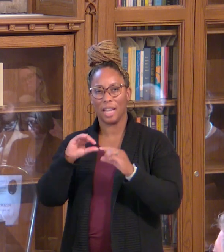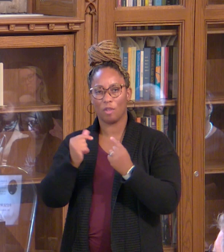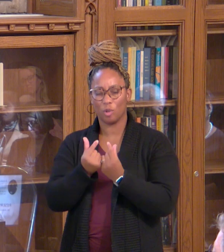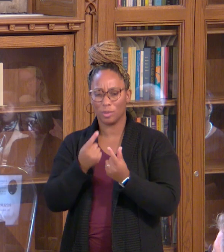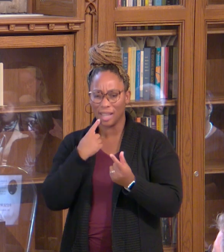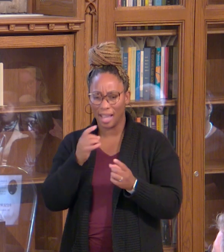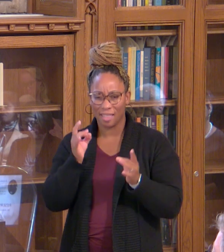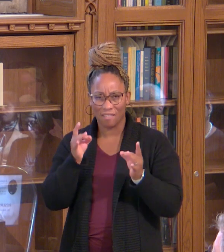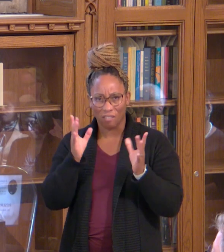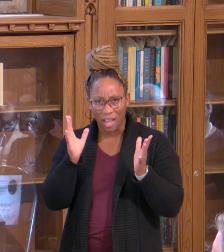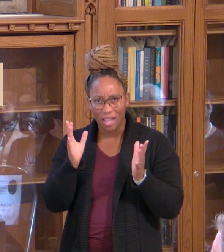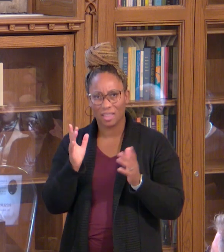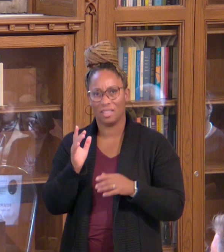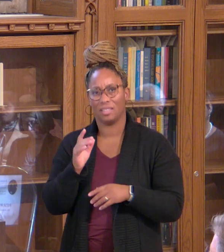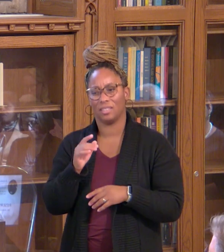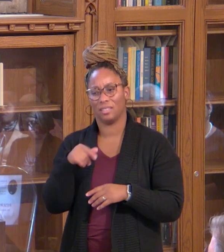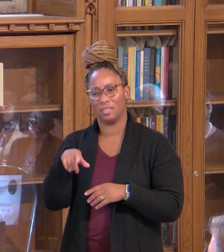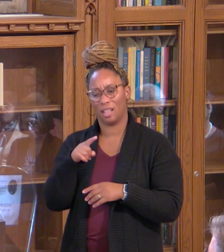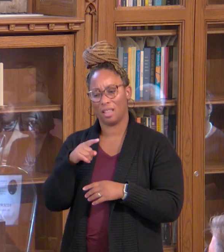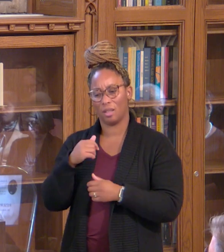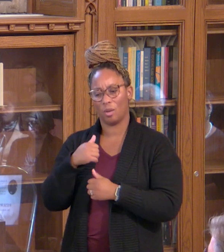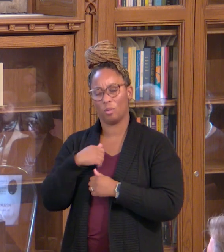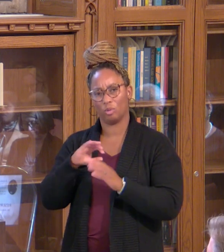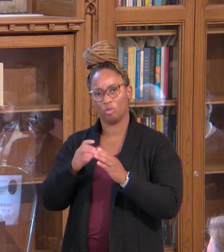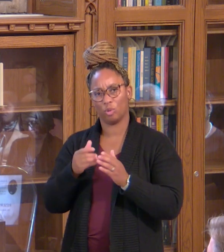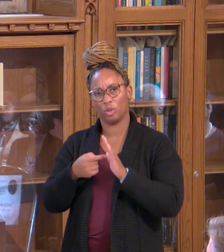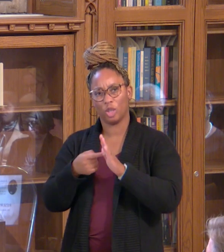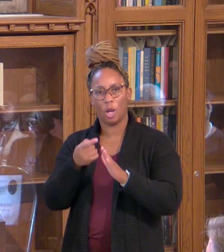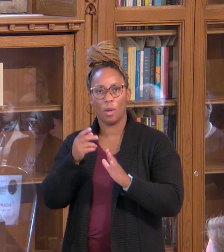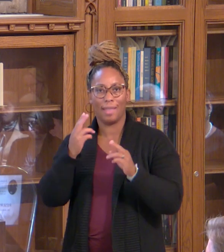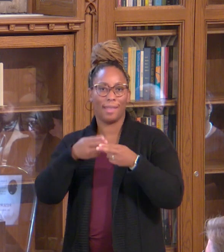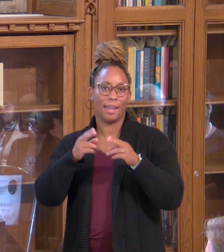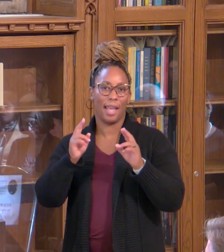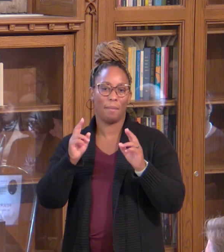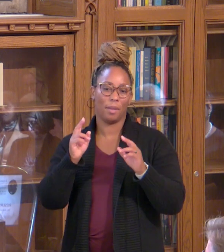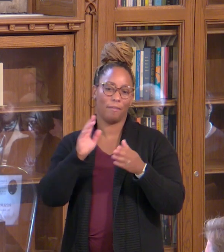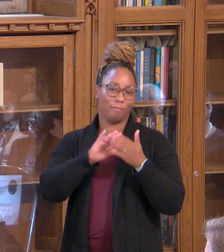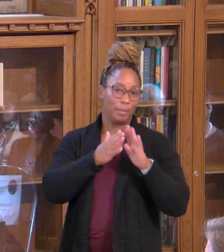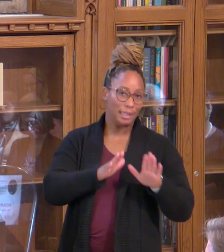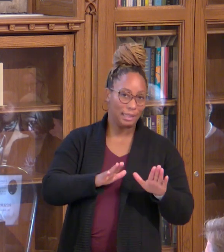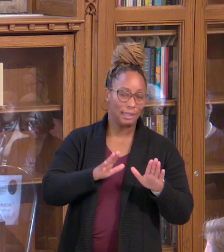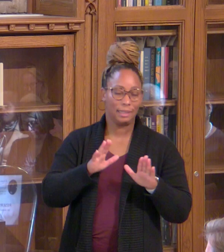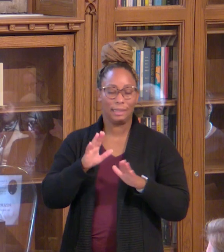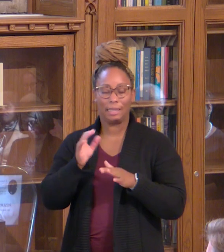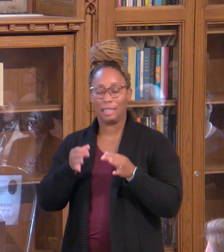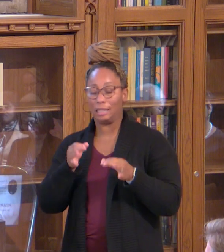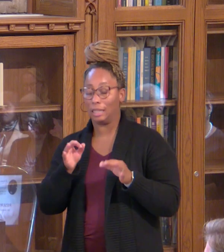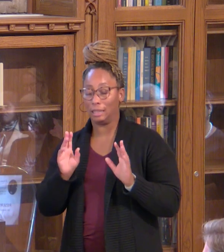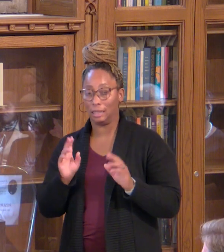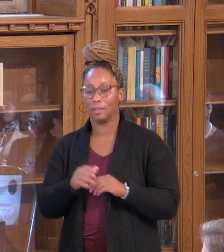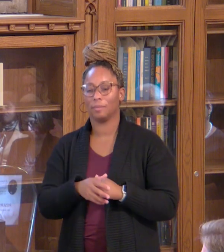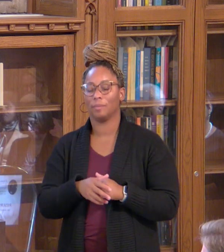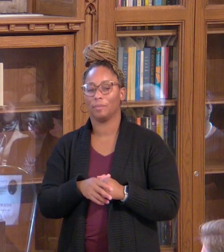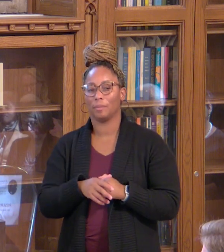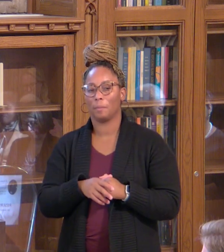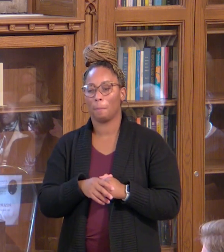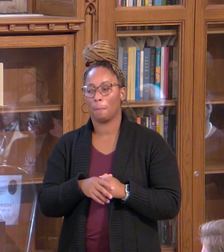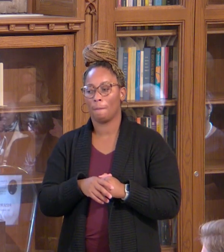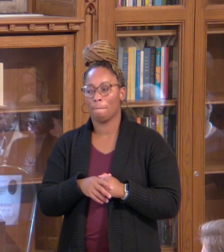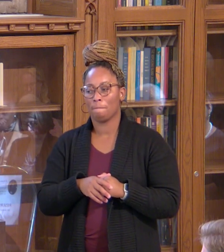violence perpetrated by such groups in the name of peace and Justice now in the face of these